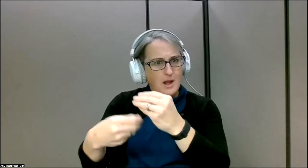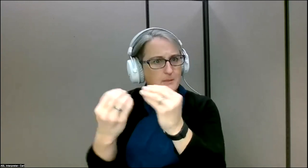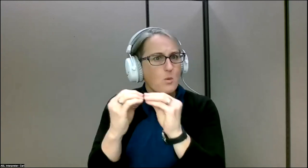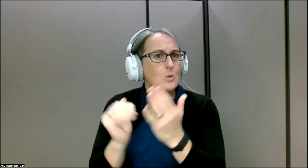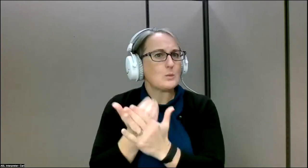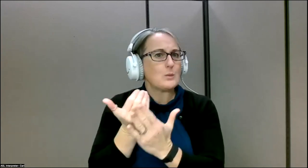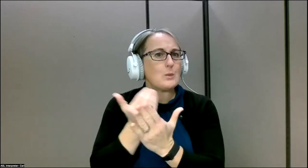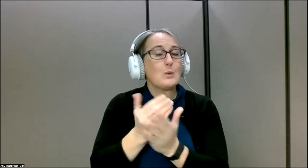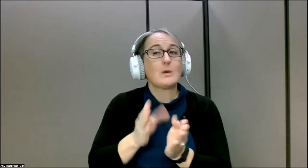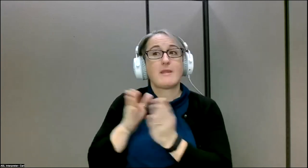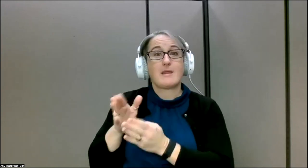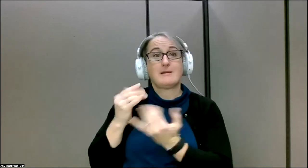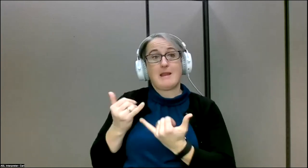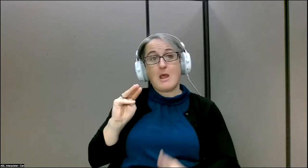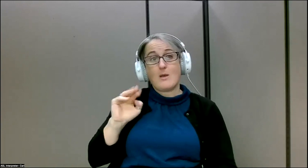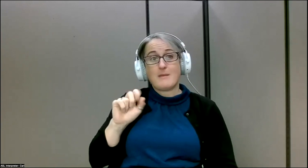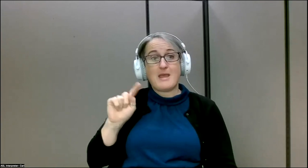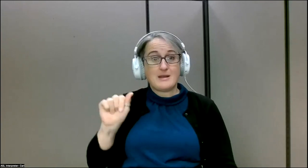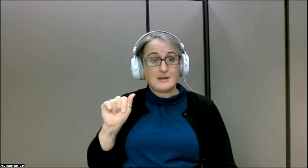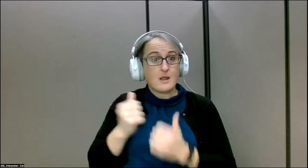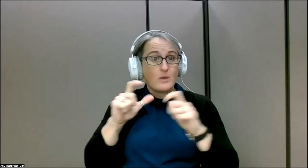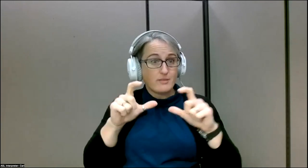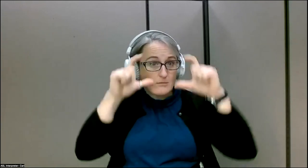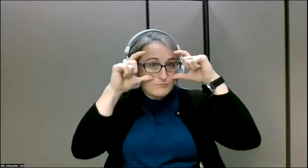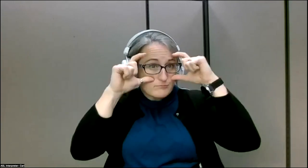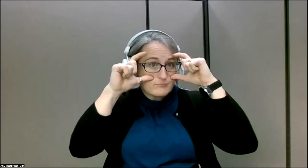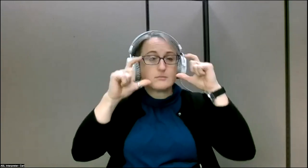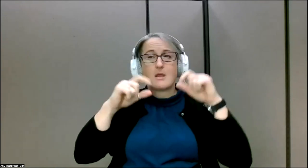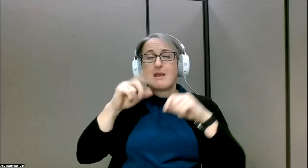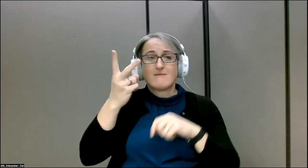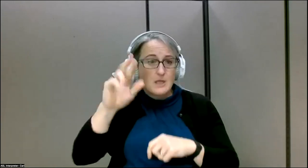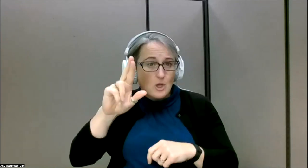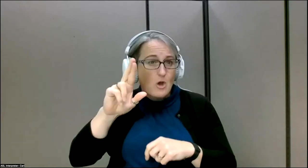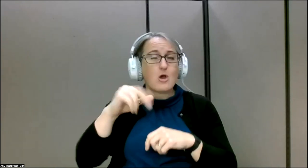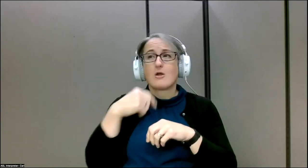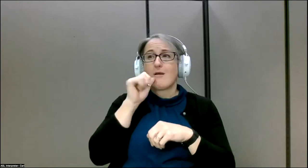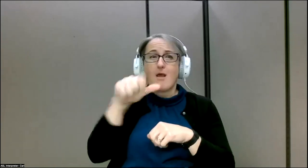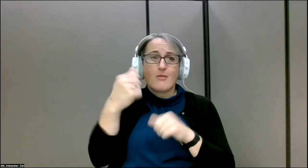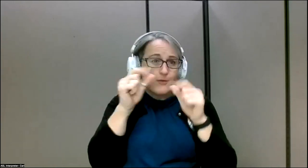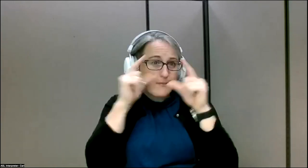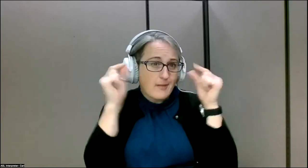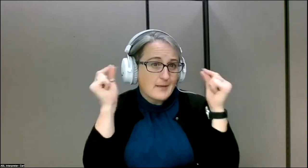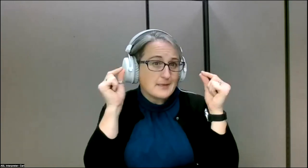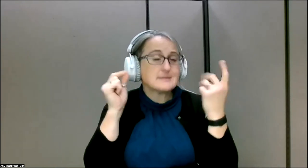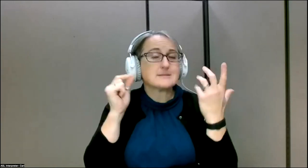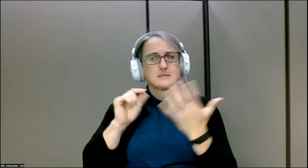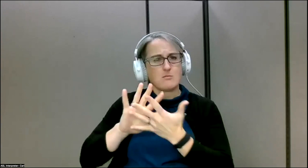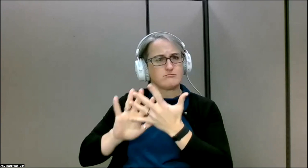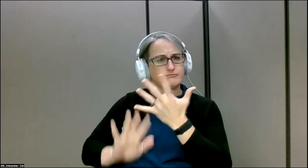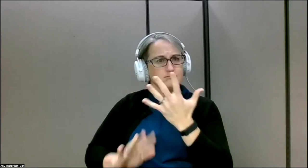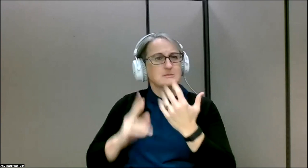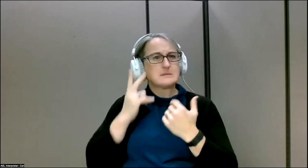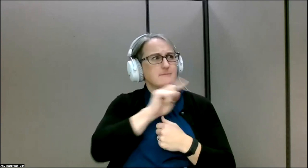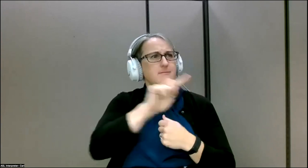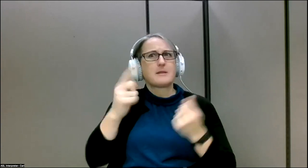starting to see Meta with their glasses and wearables and VR incorporating. So I think we're starting to see all the big